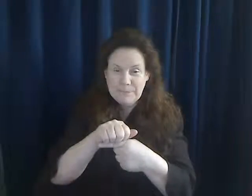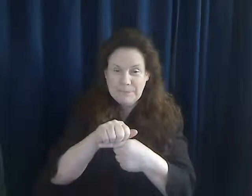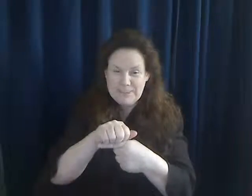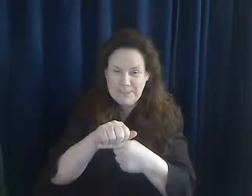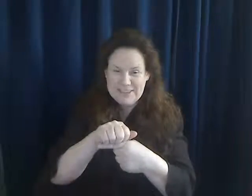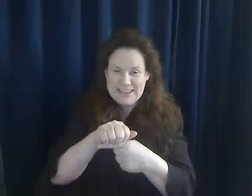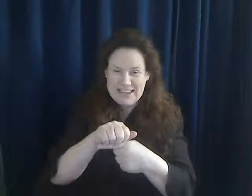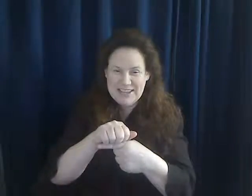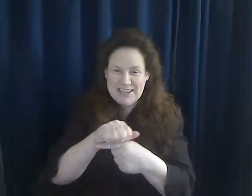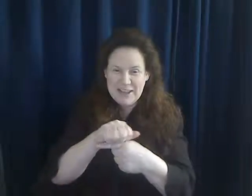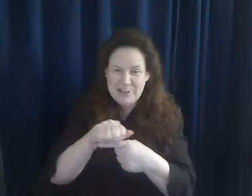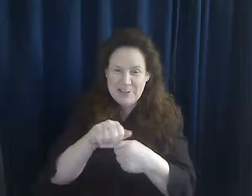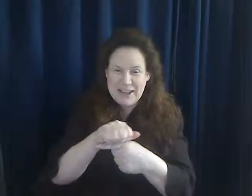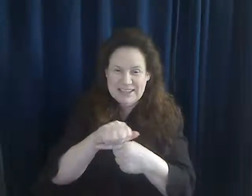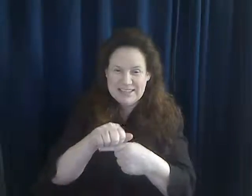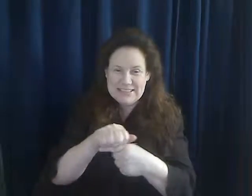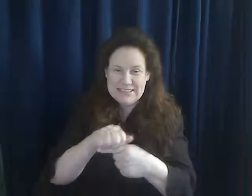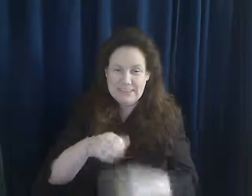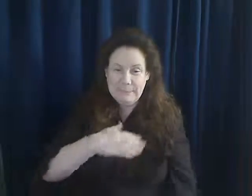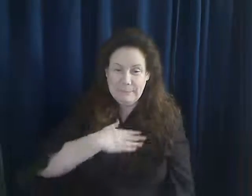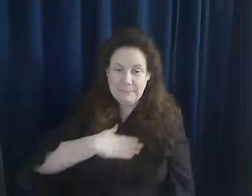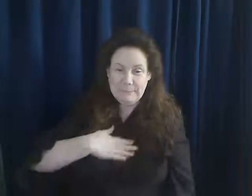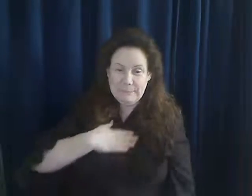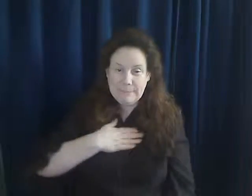Do you remember this sign? Practice.